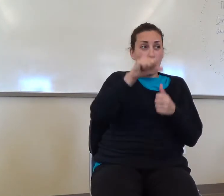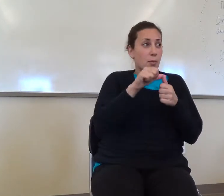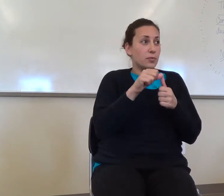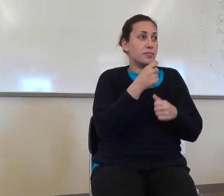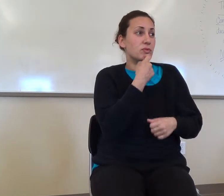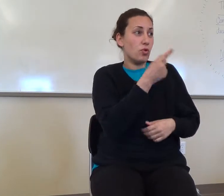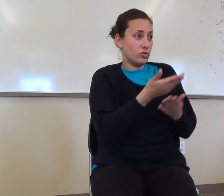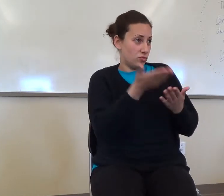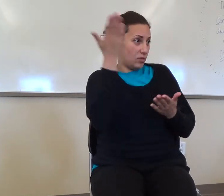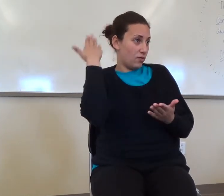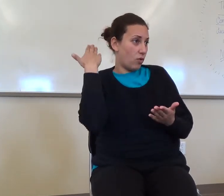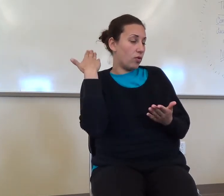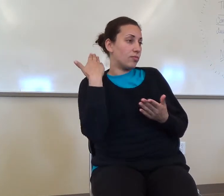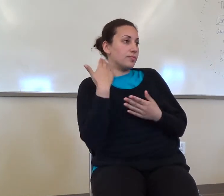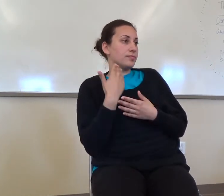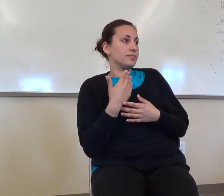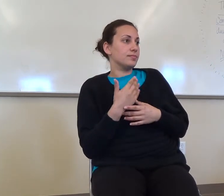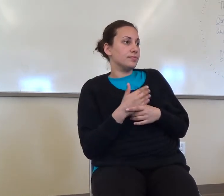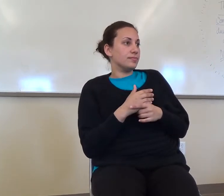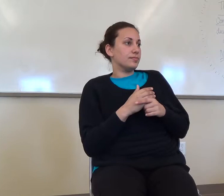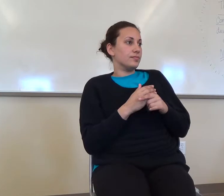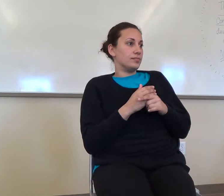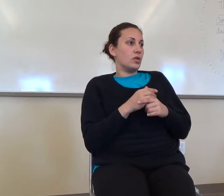before, one of the reasons I use these